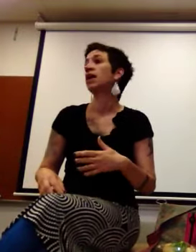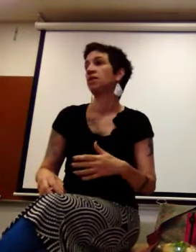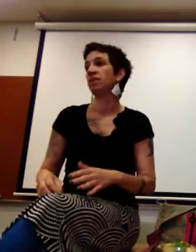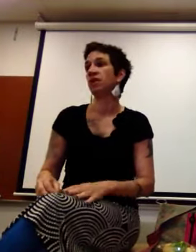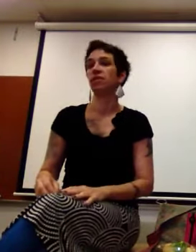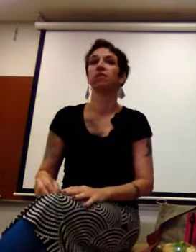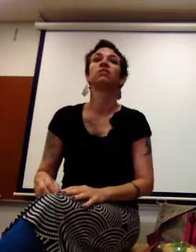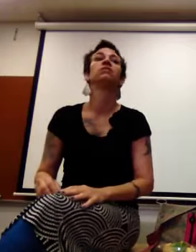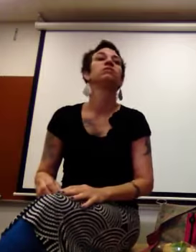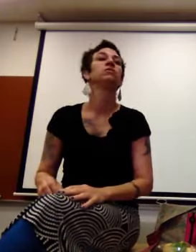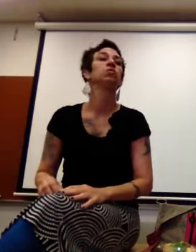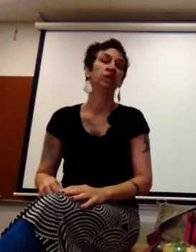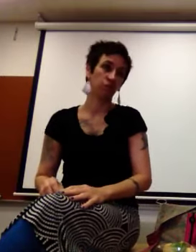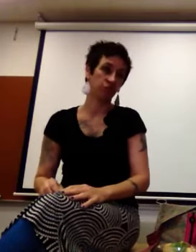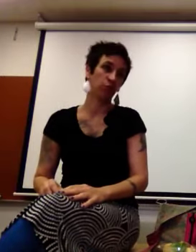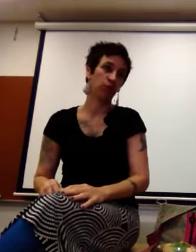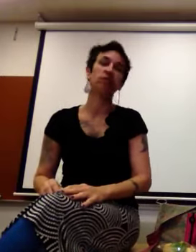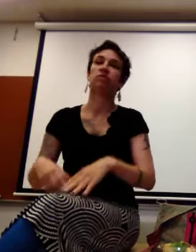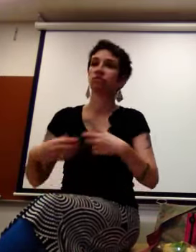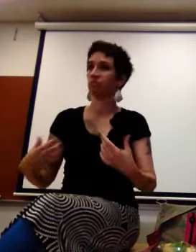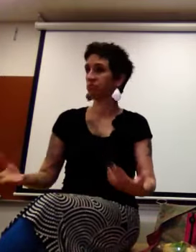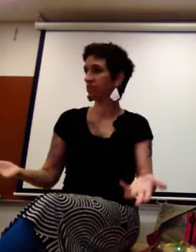And then when you interpret,